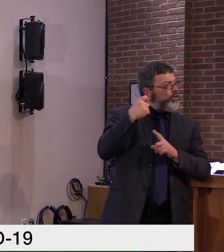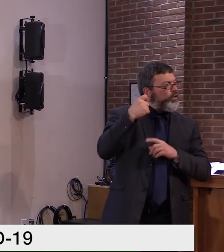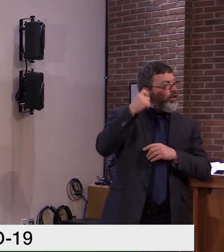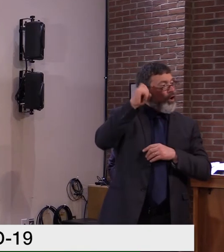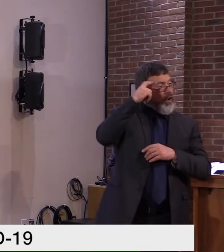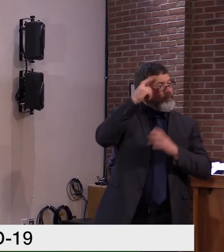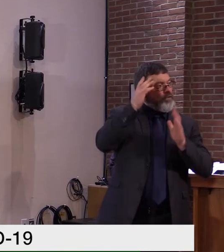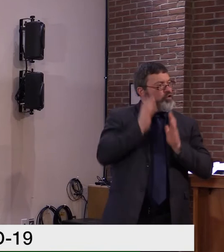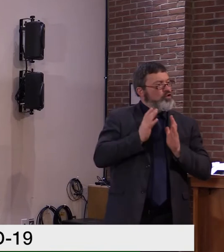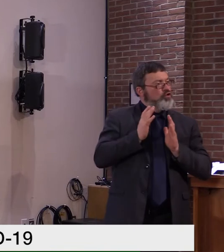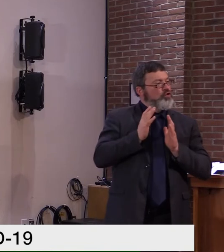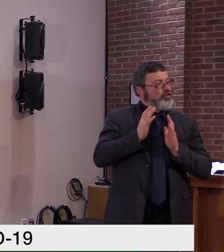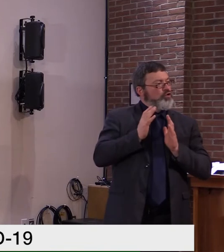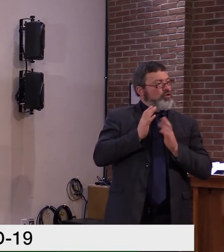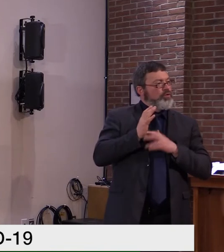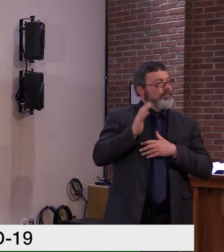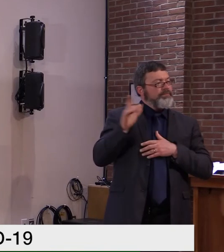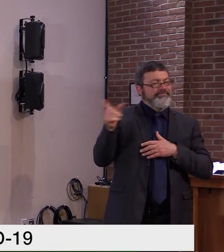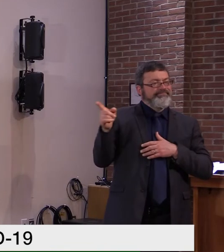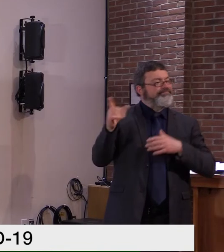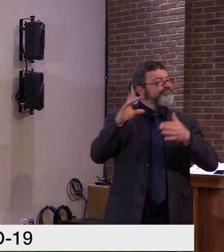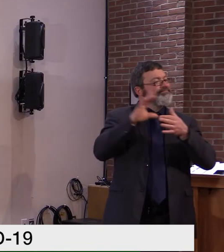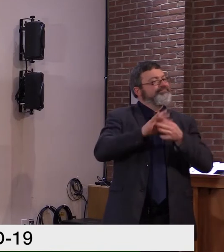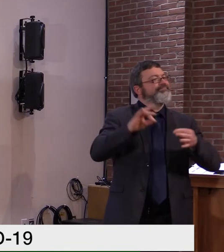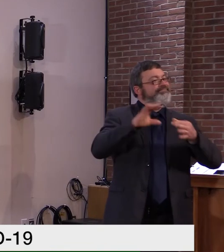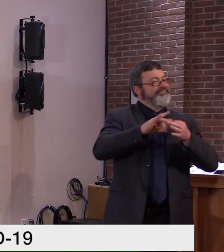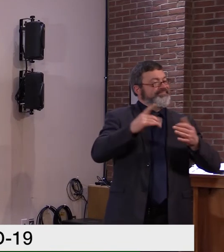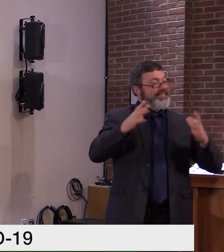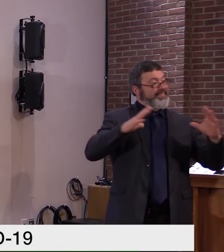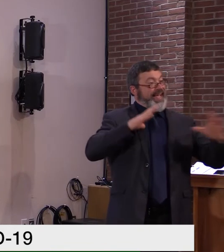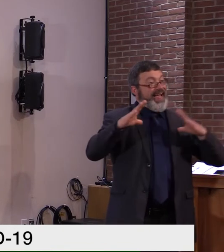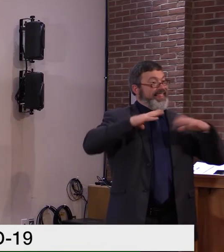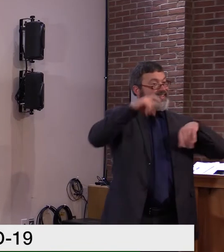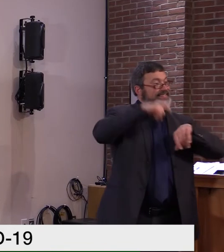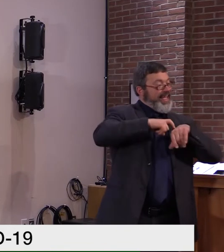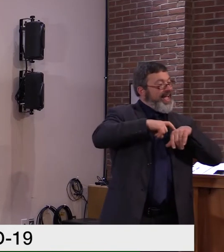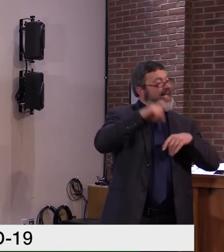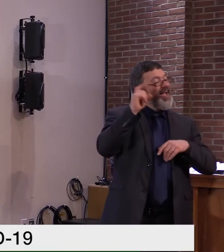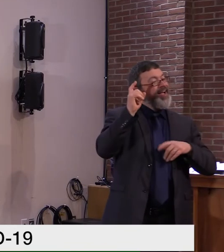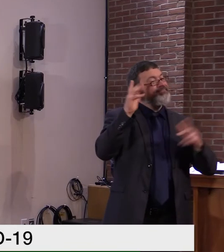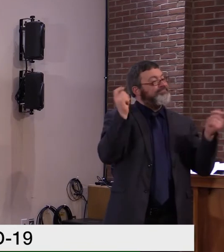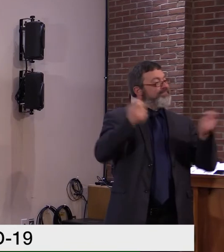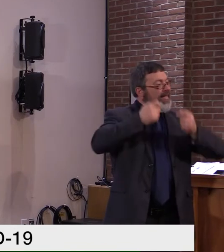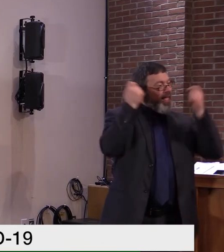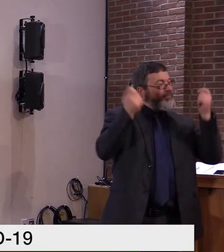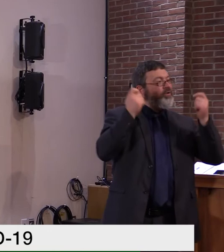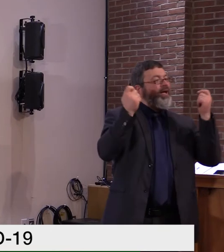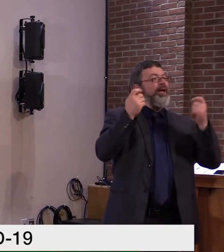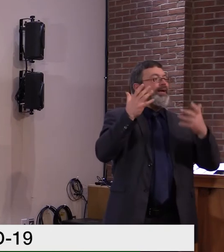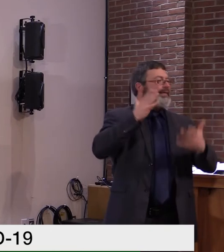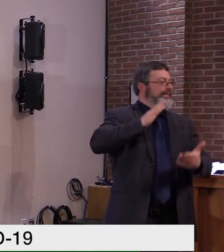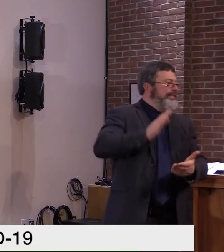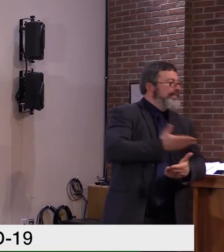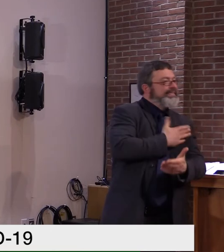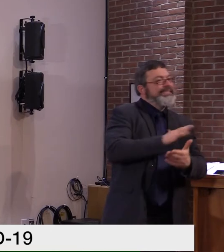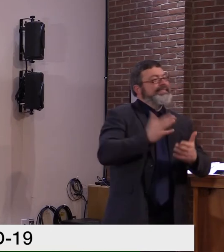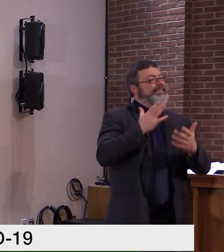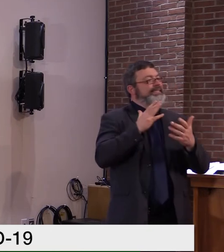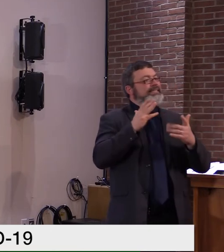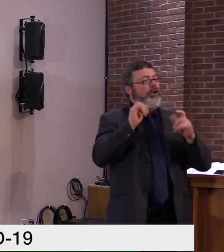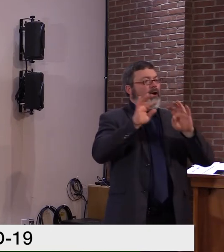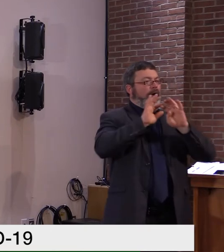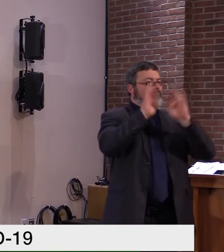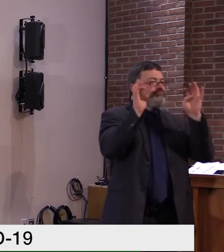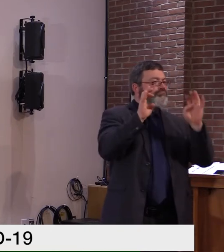big thing, and they were wondering about going caroling, people who may be inside their homes, the elderly, and whether it would be safe to do so if they traveled in